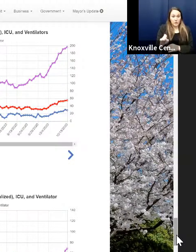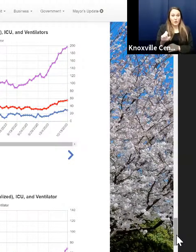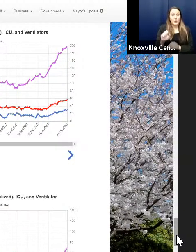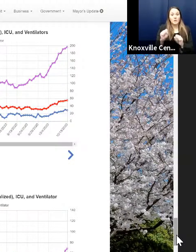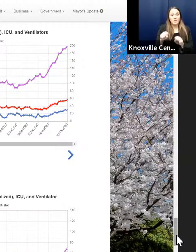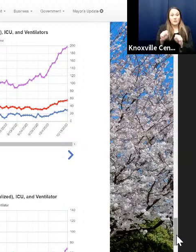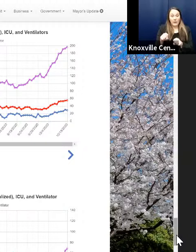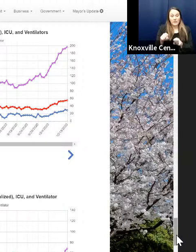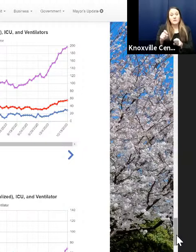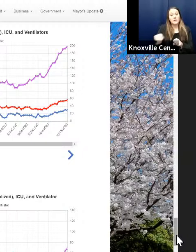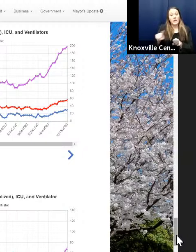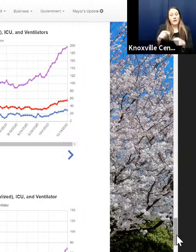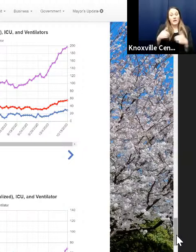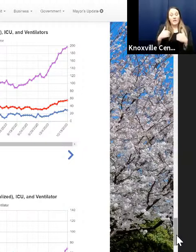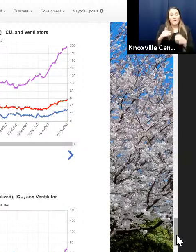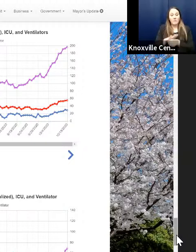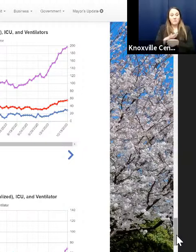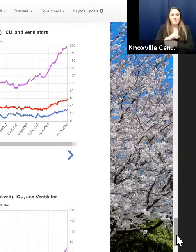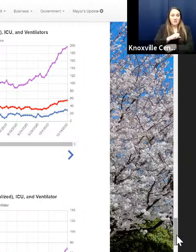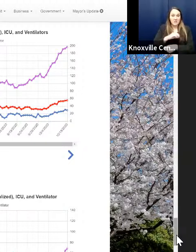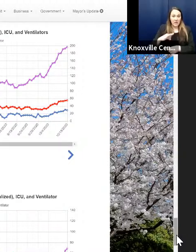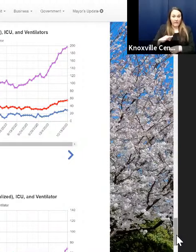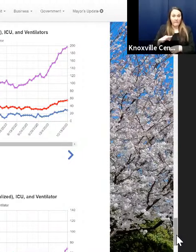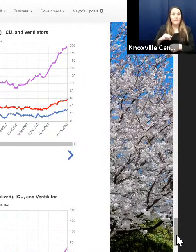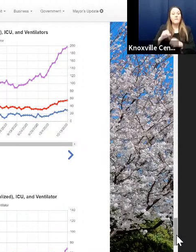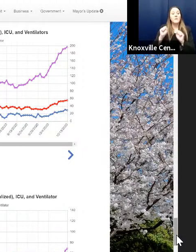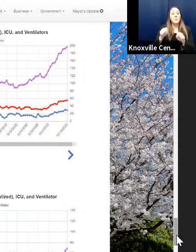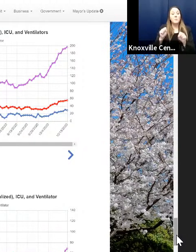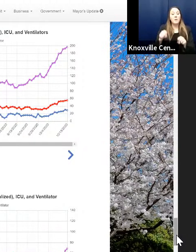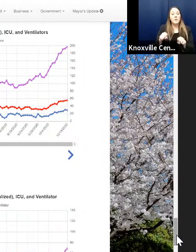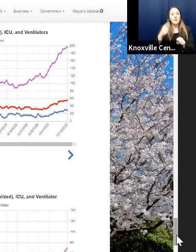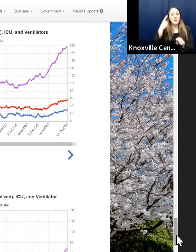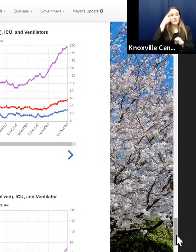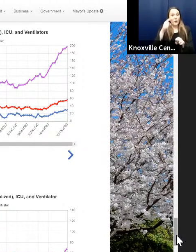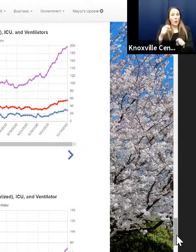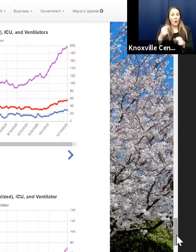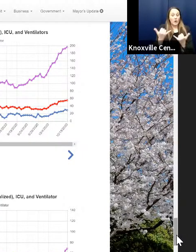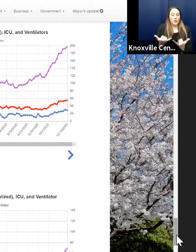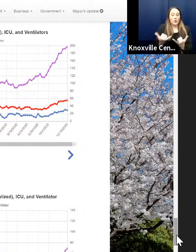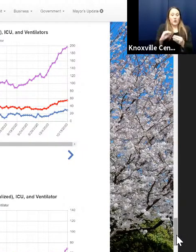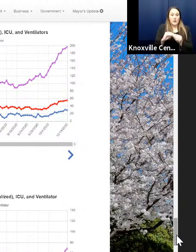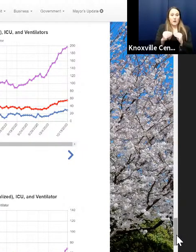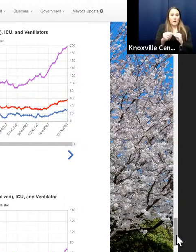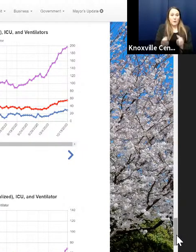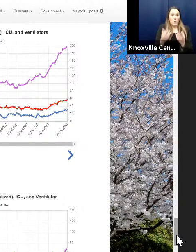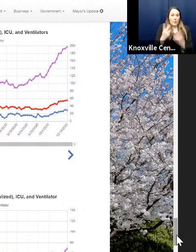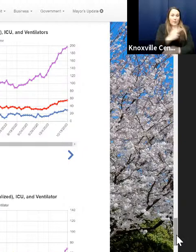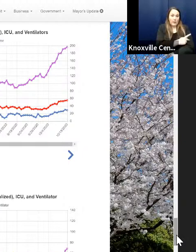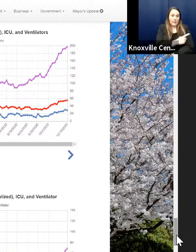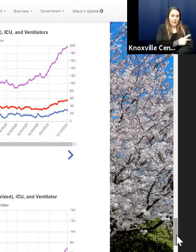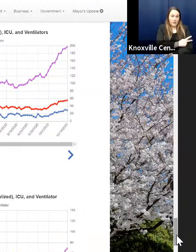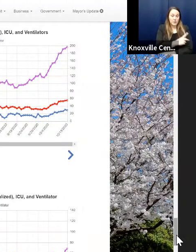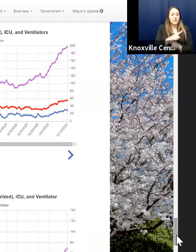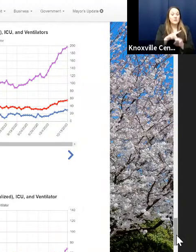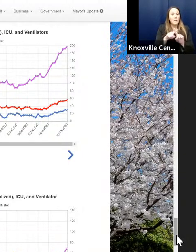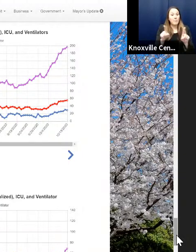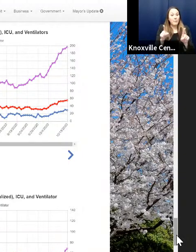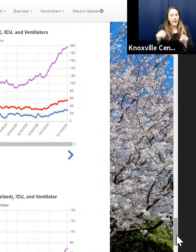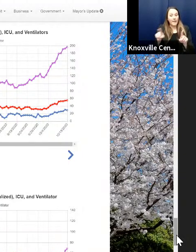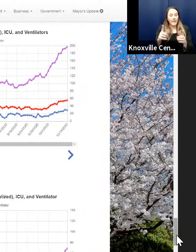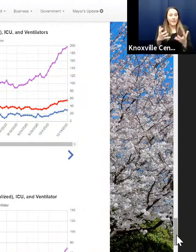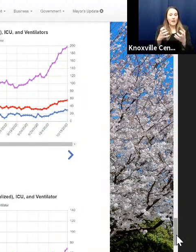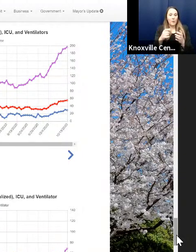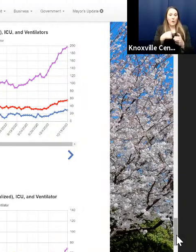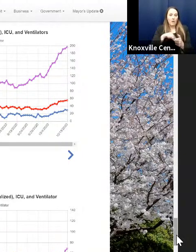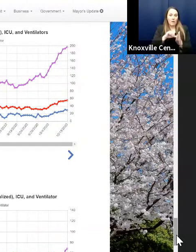and have adequate staffing capabilities for the current number of inpatients. However, they would like us to stress, and